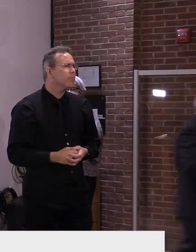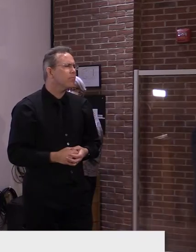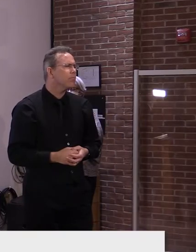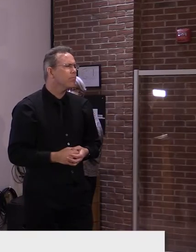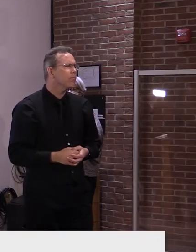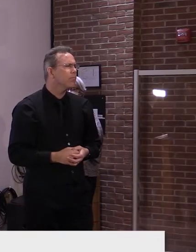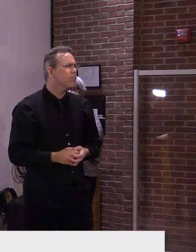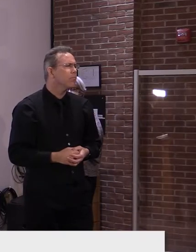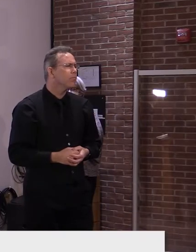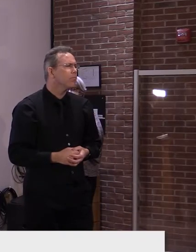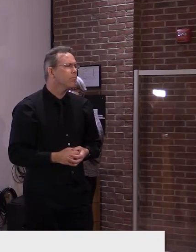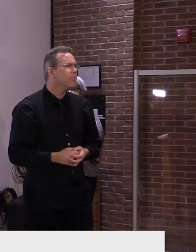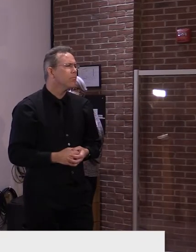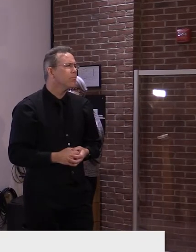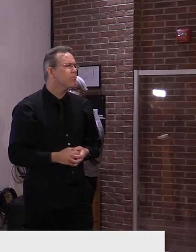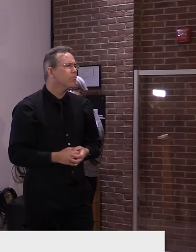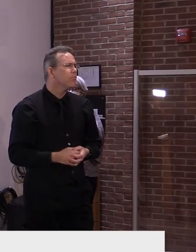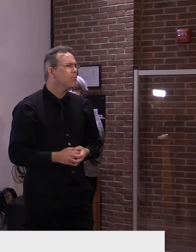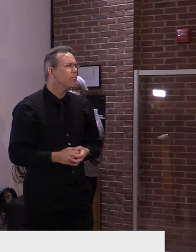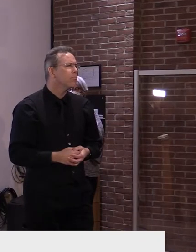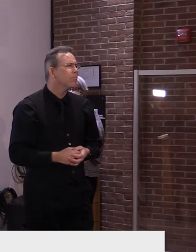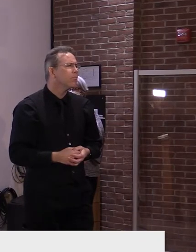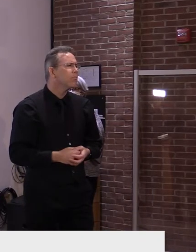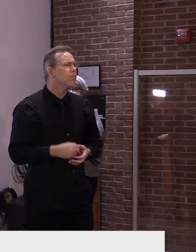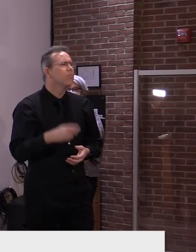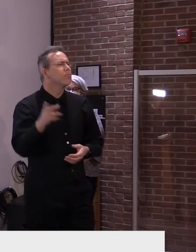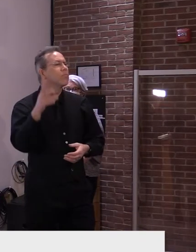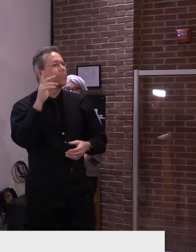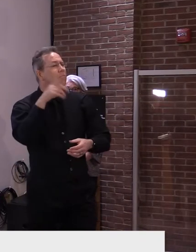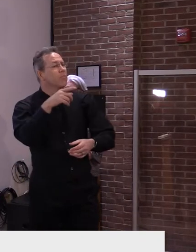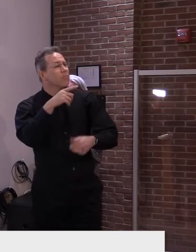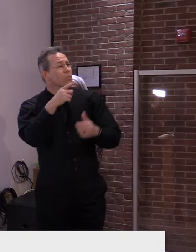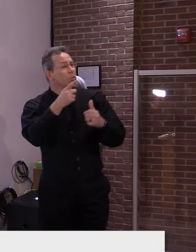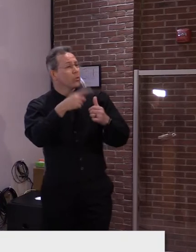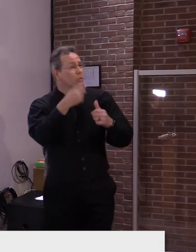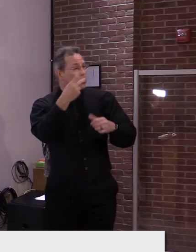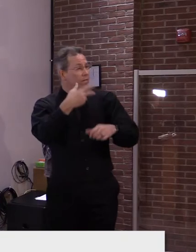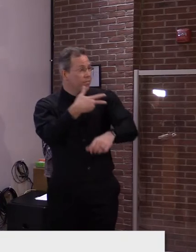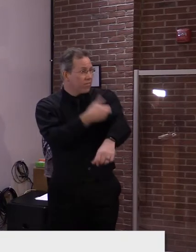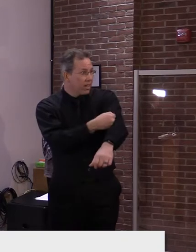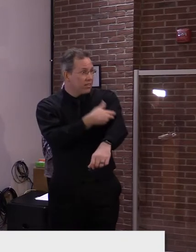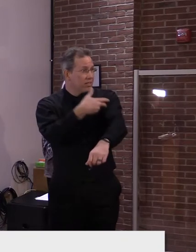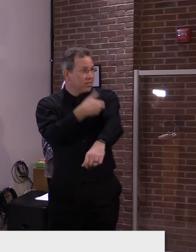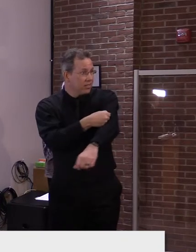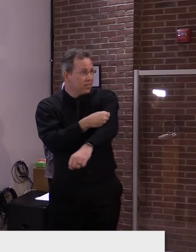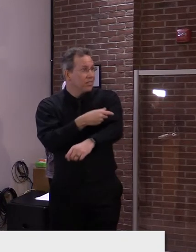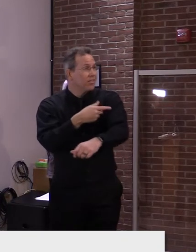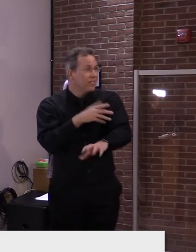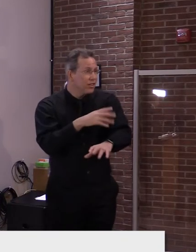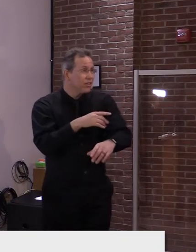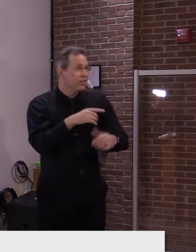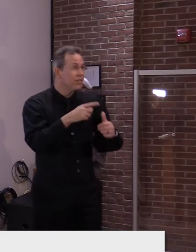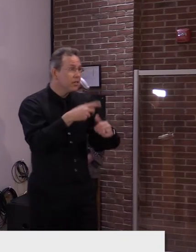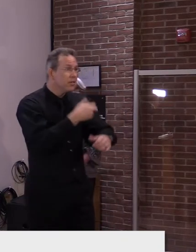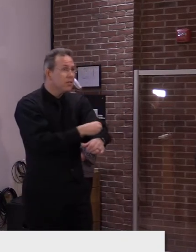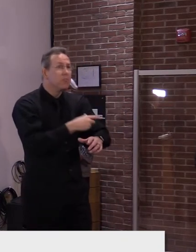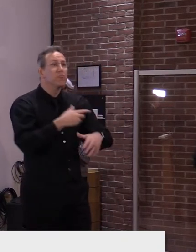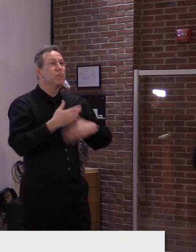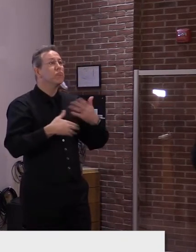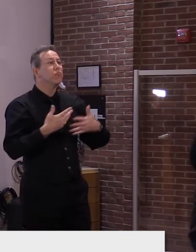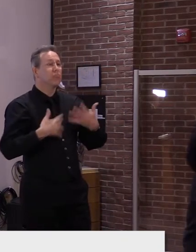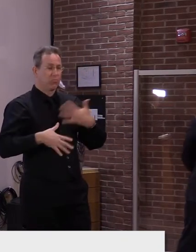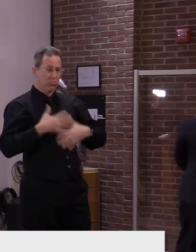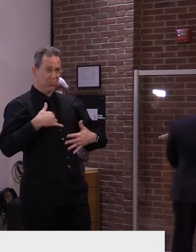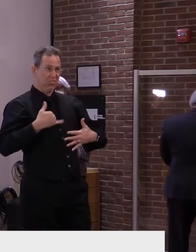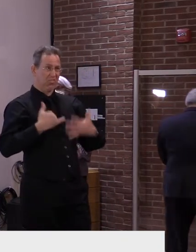at July as potentially a time when things return more to normal, how confident are you that we'll be able to do that? I mean, at that